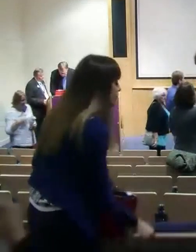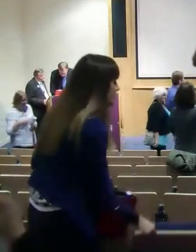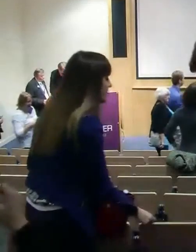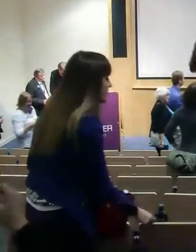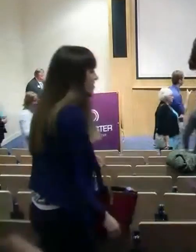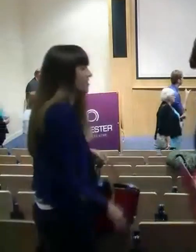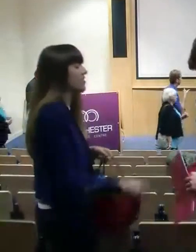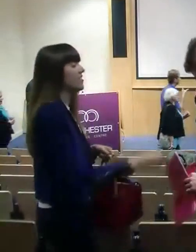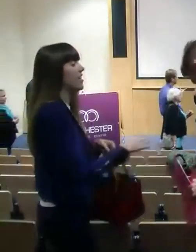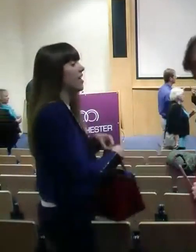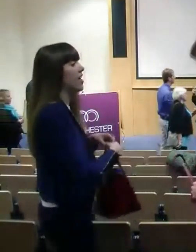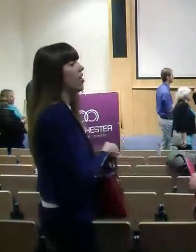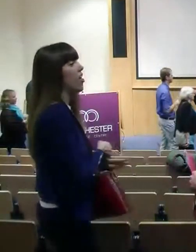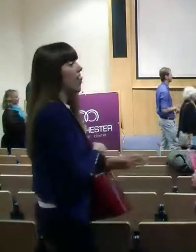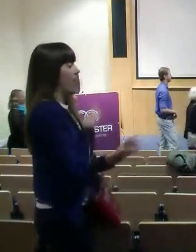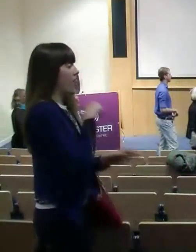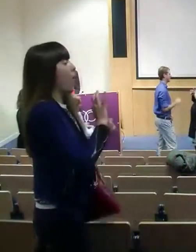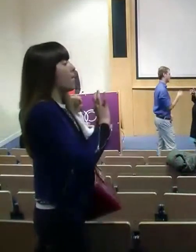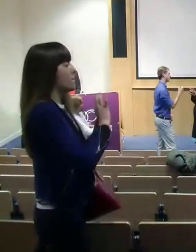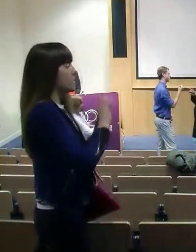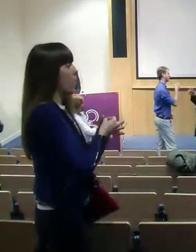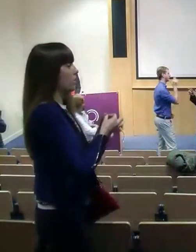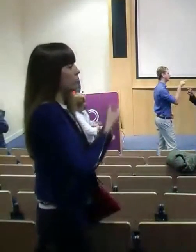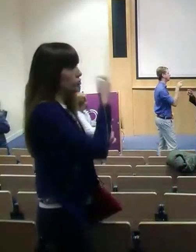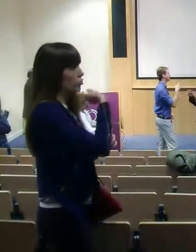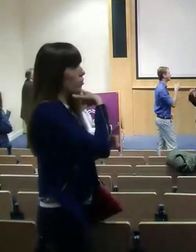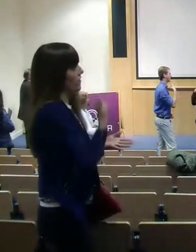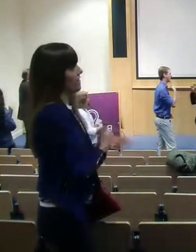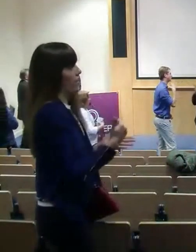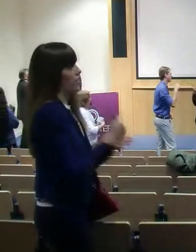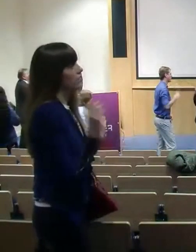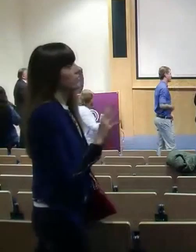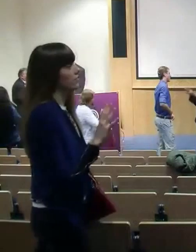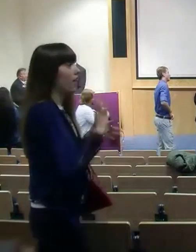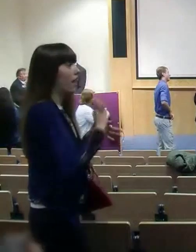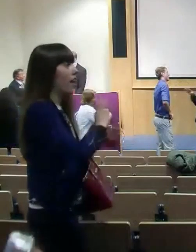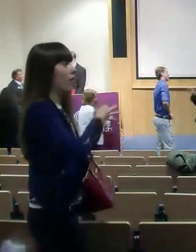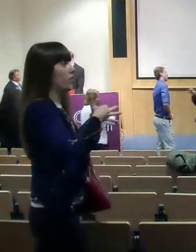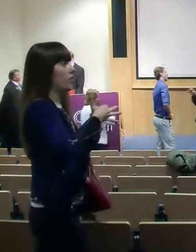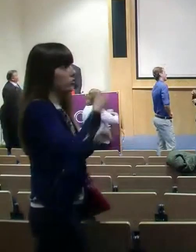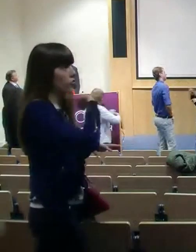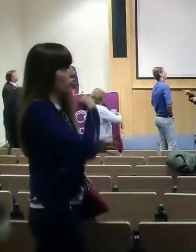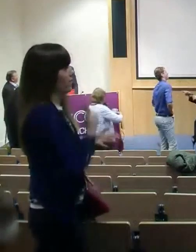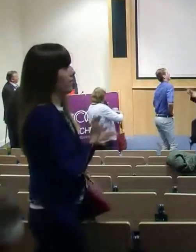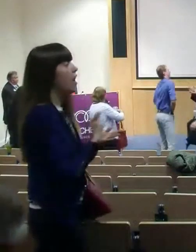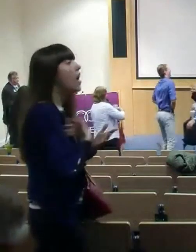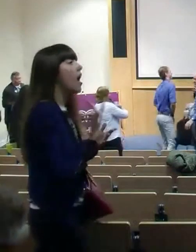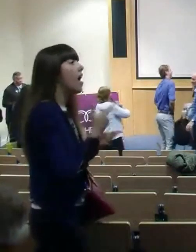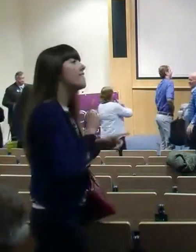Yeah, that's true. You've been that one. Have a look, yeah. So, yeah. So I think you can mill around and check out what back here, and then officially it starts back here